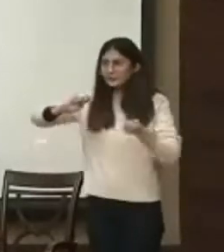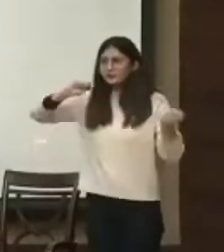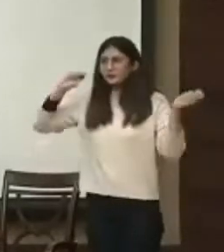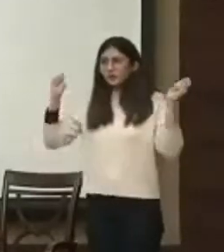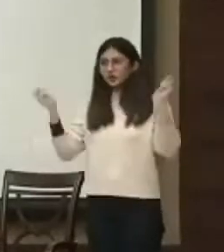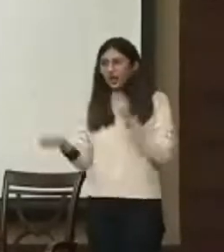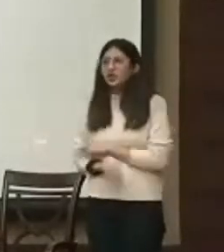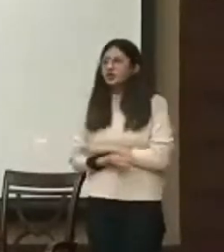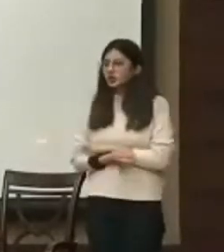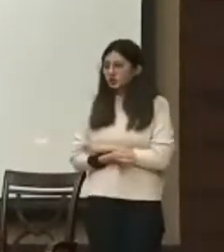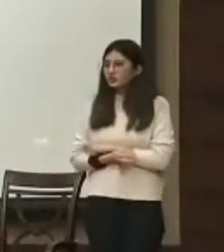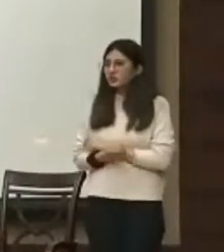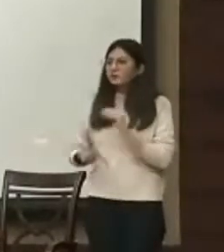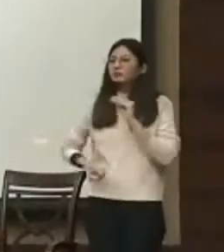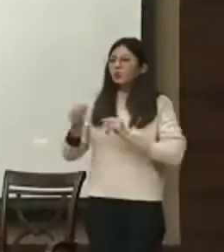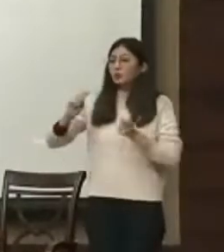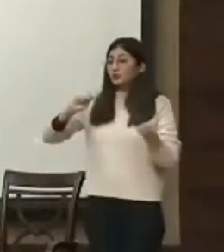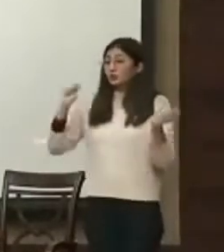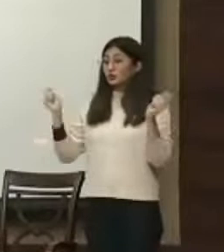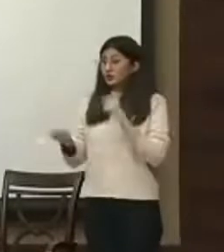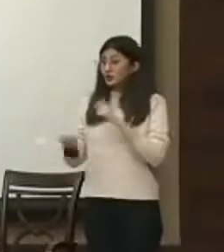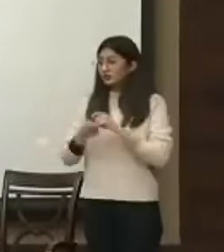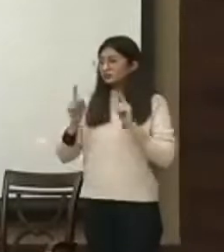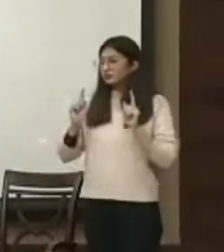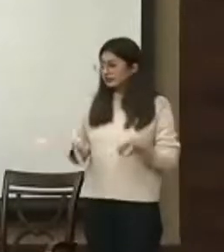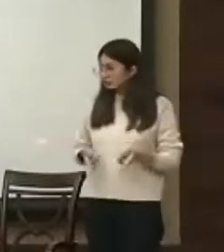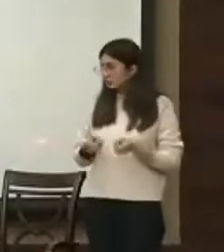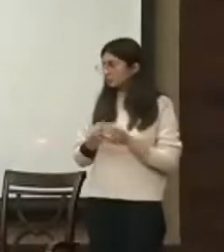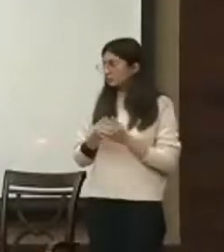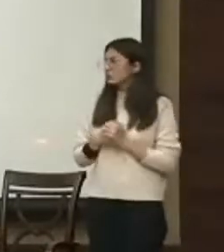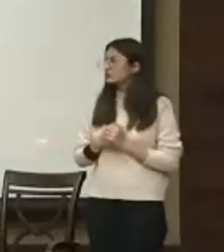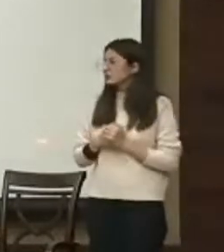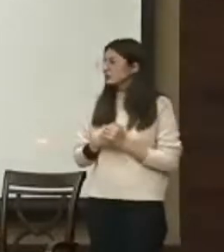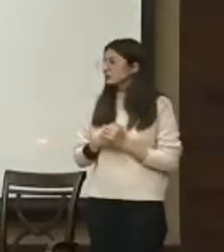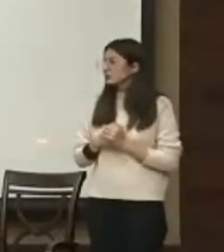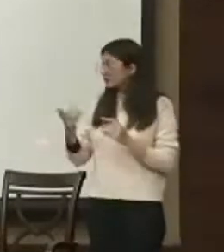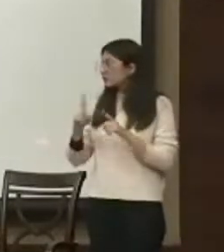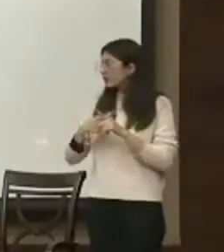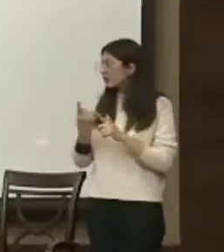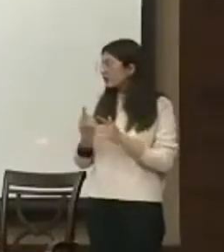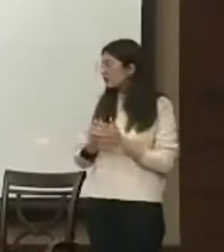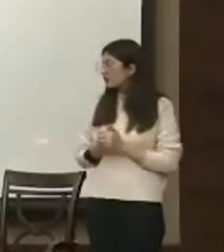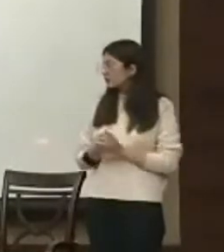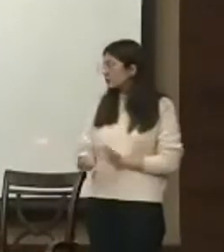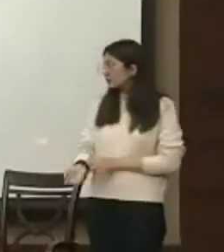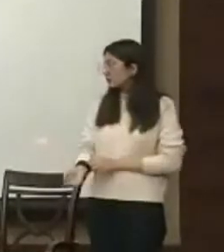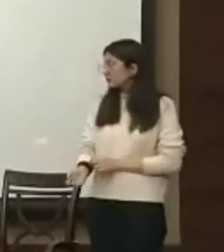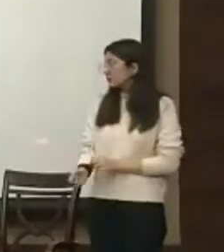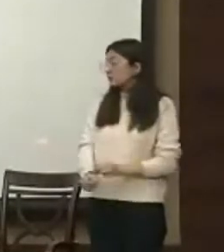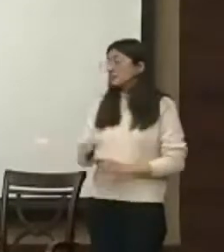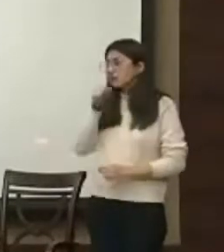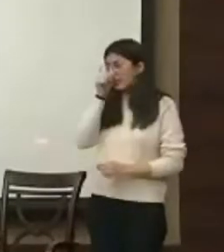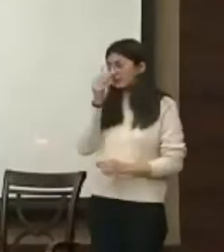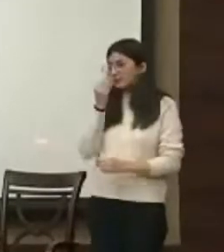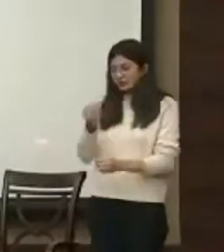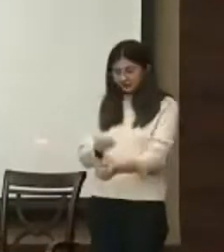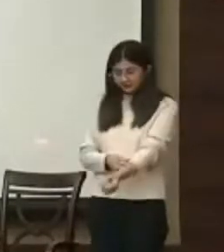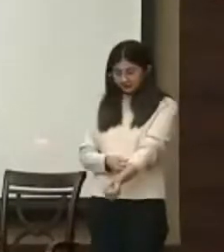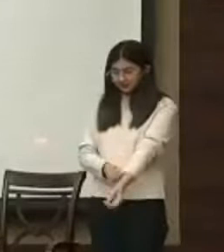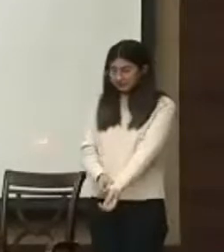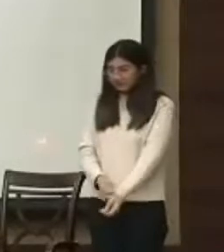Constructive incremental change. That's deep. Jayad bhai? Mike, please.